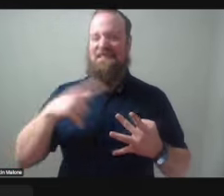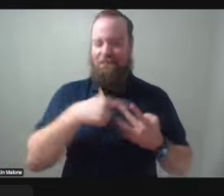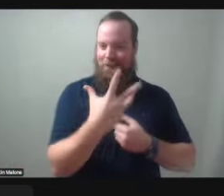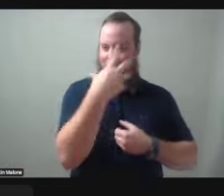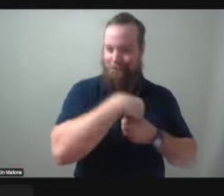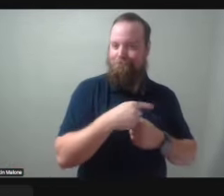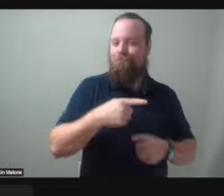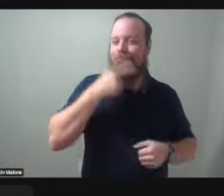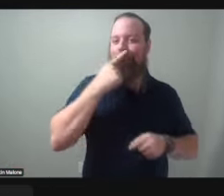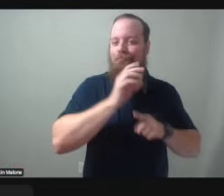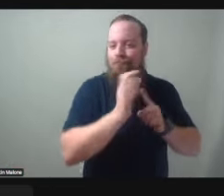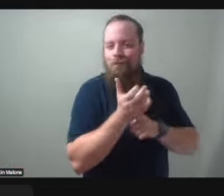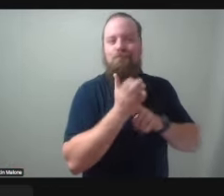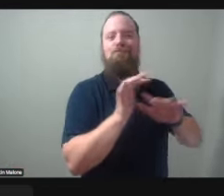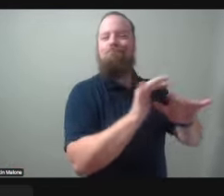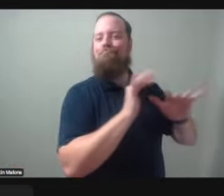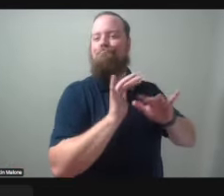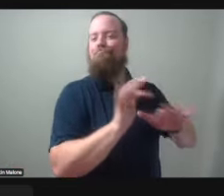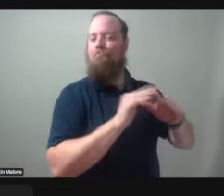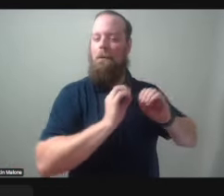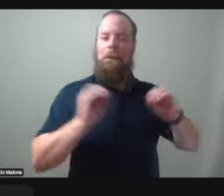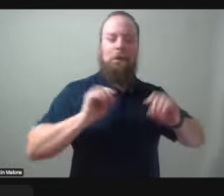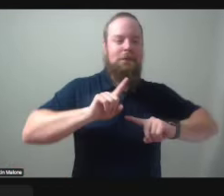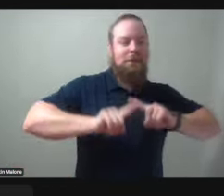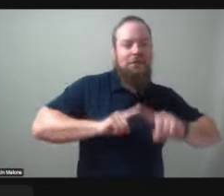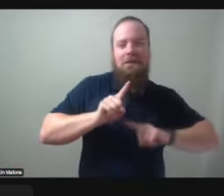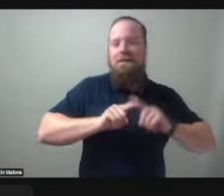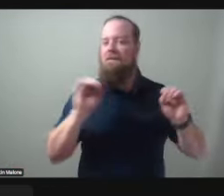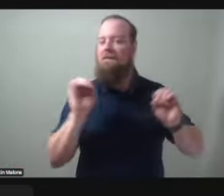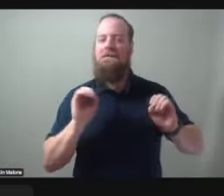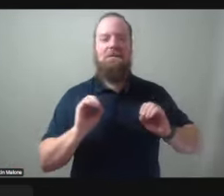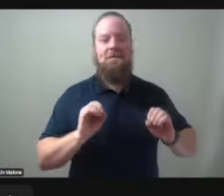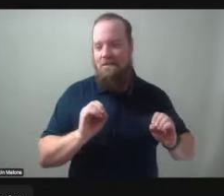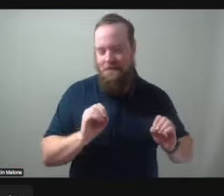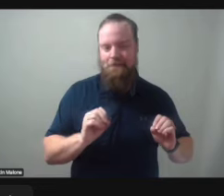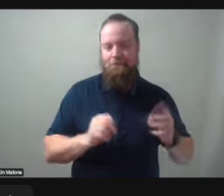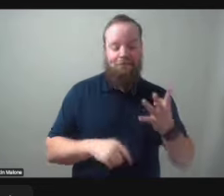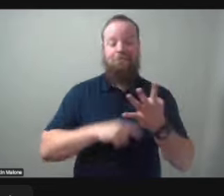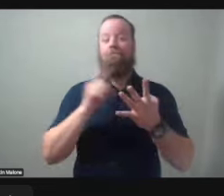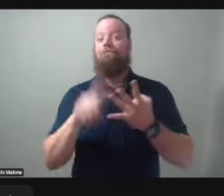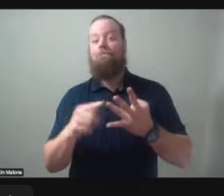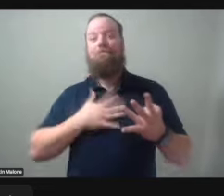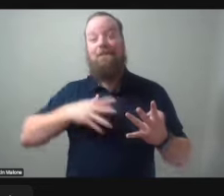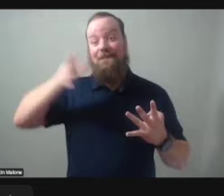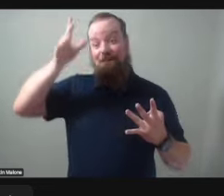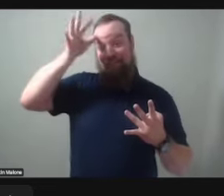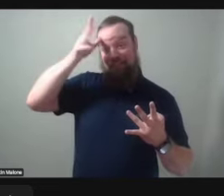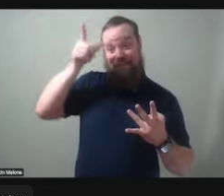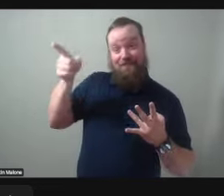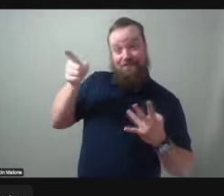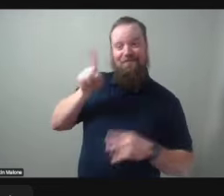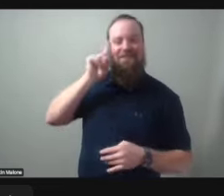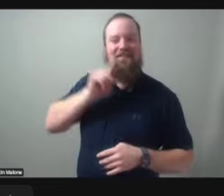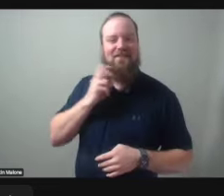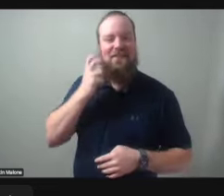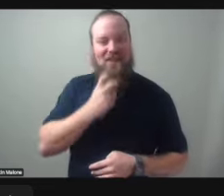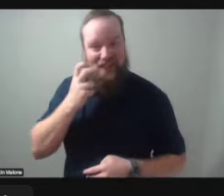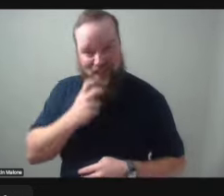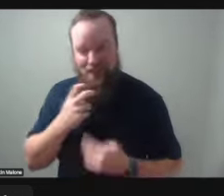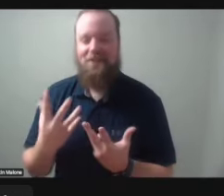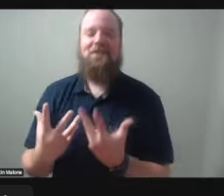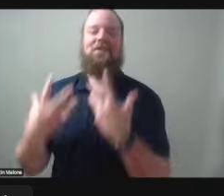He was what we call oral deaf, where they prominently speech read and speak